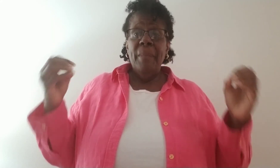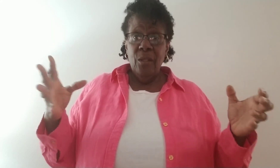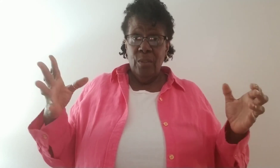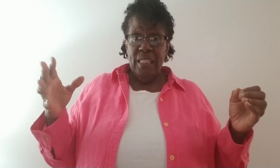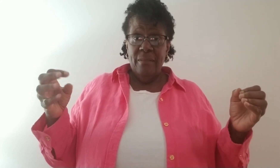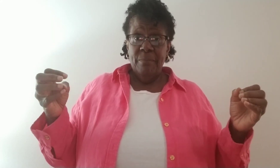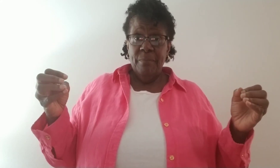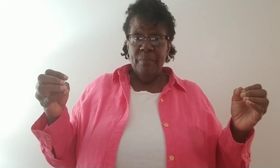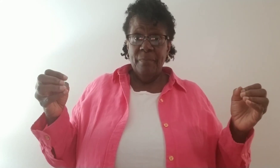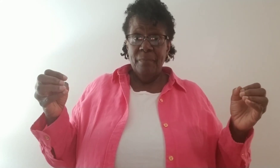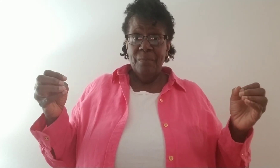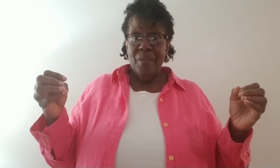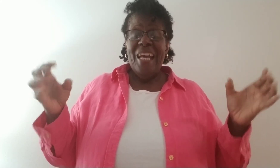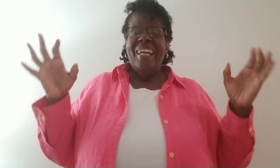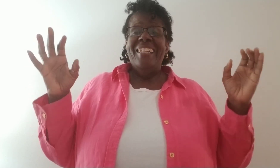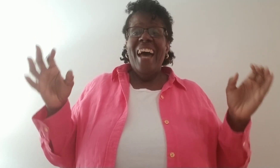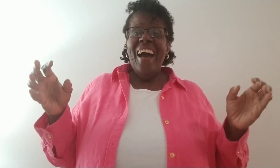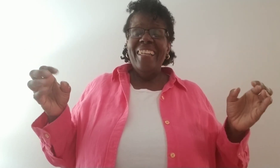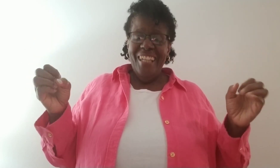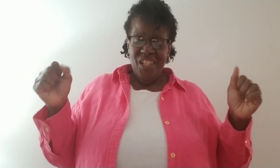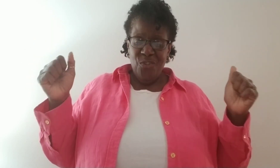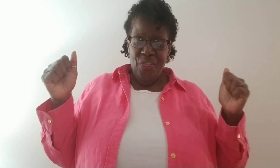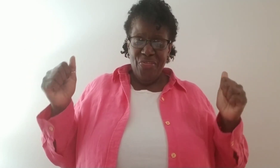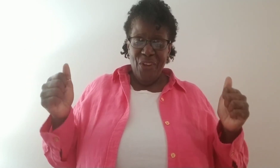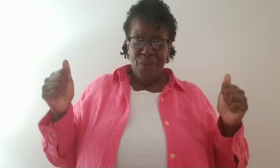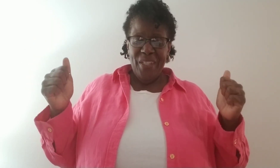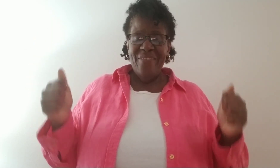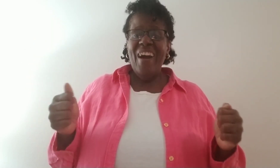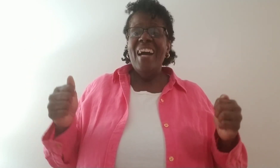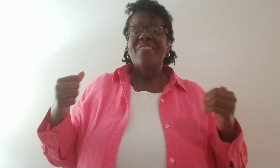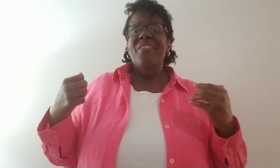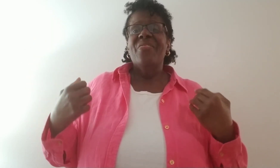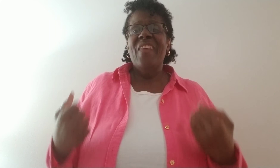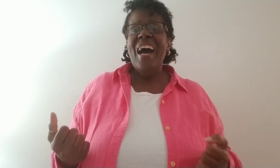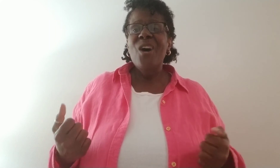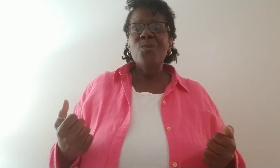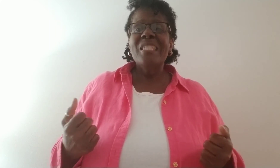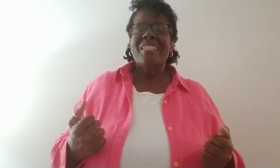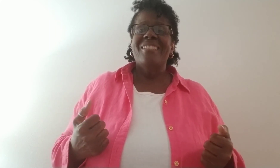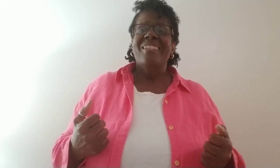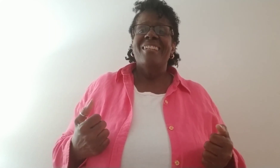136,046,935,000